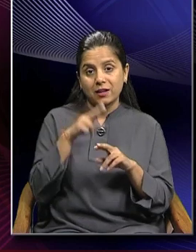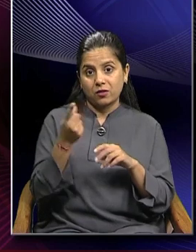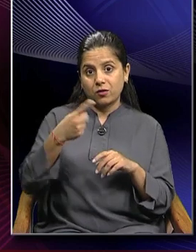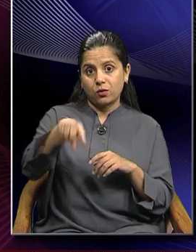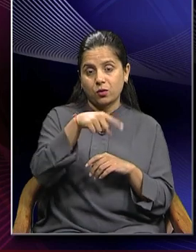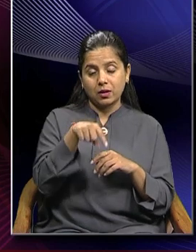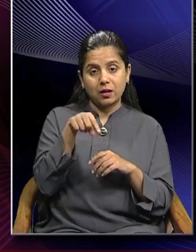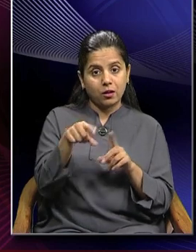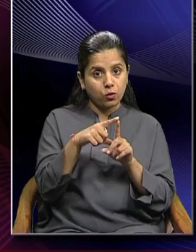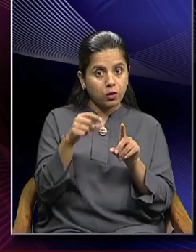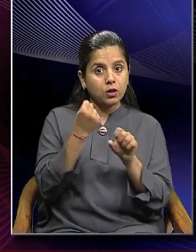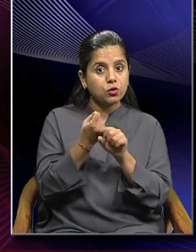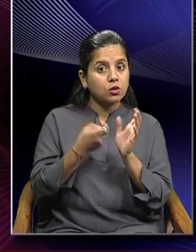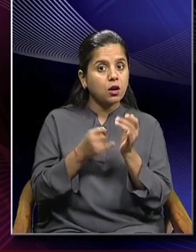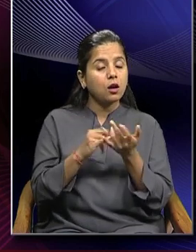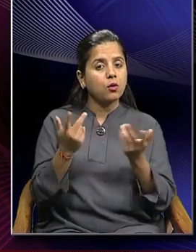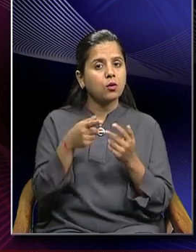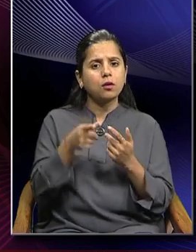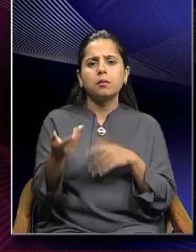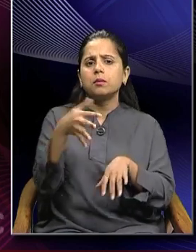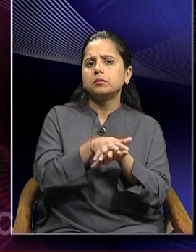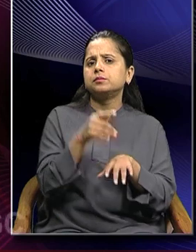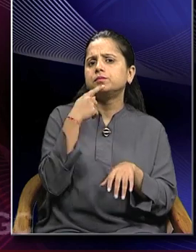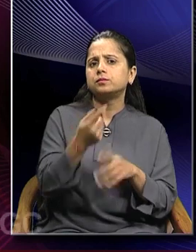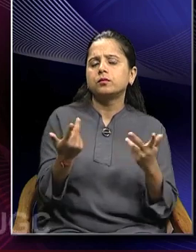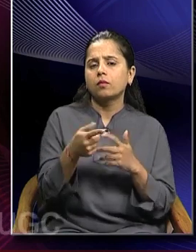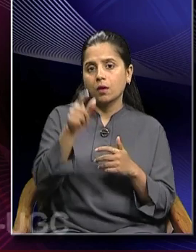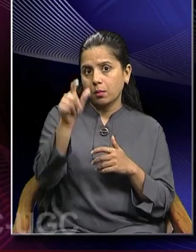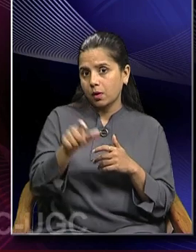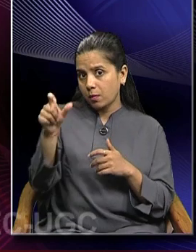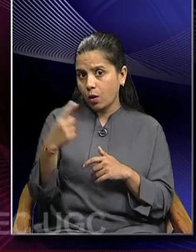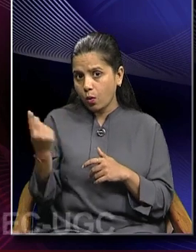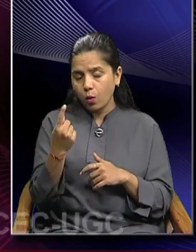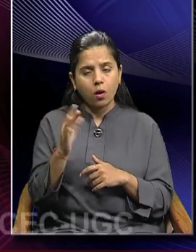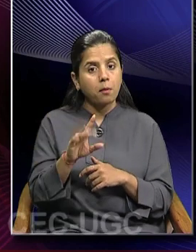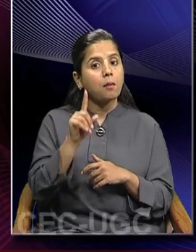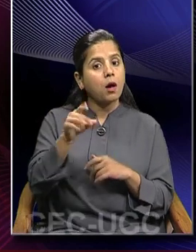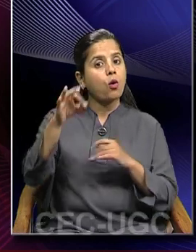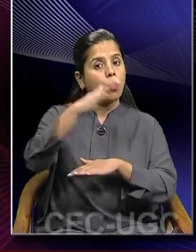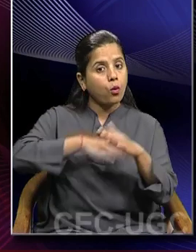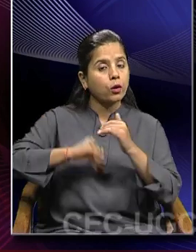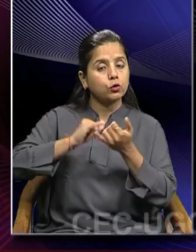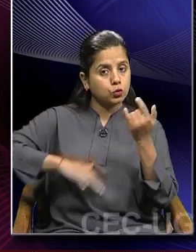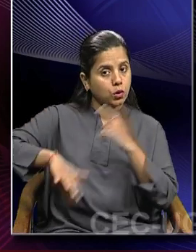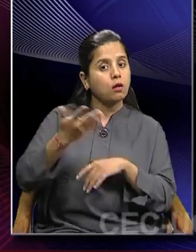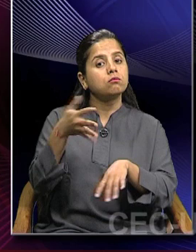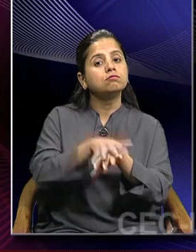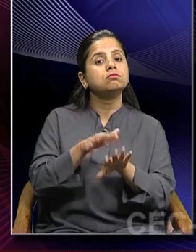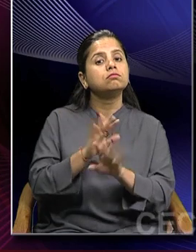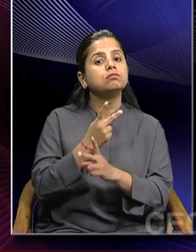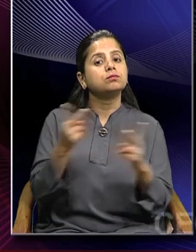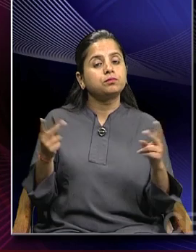the implication of GRS, it is not only applicable to individuals but also organizations and society. For